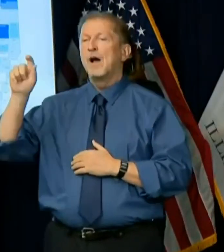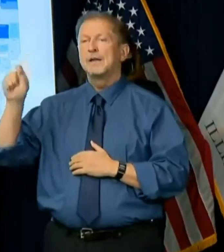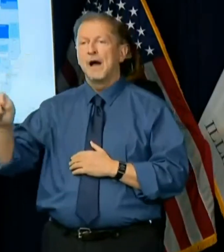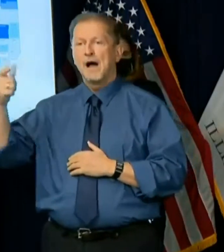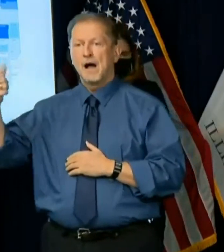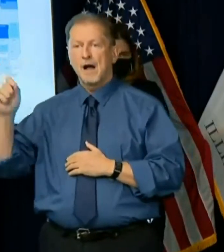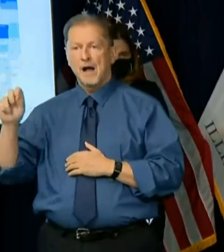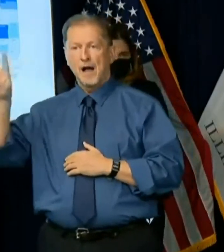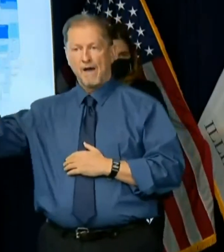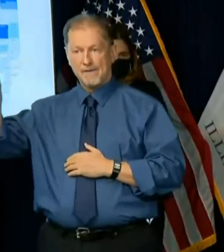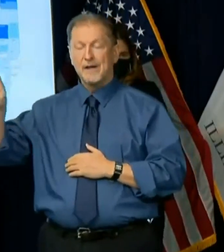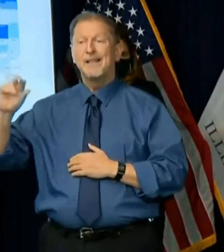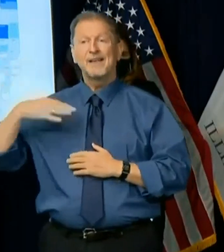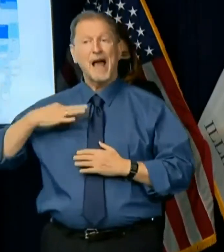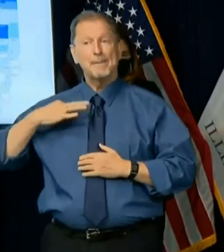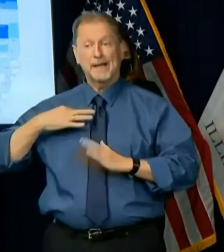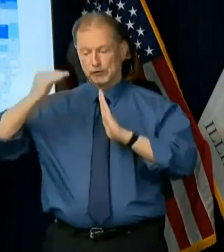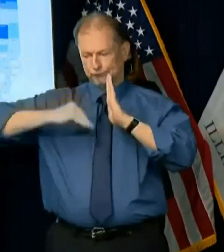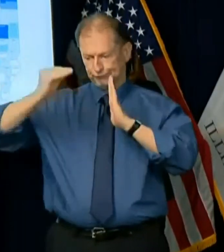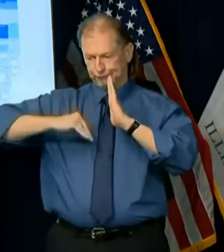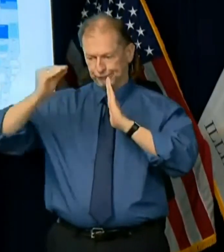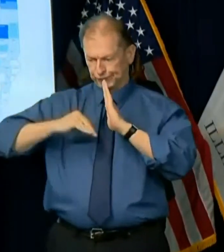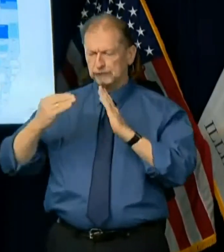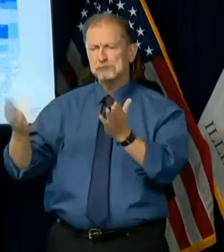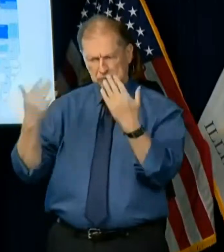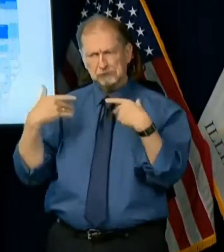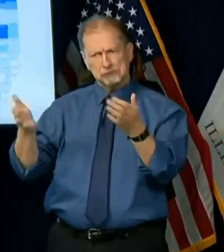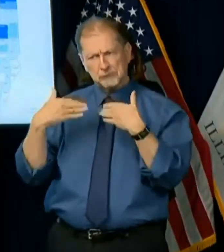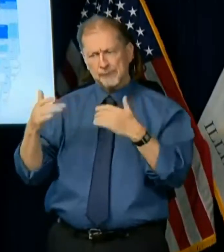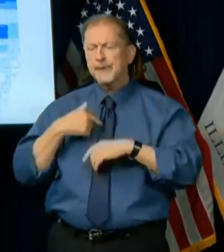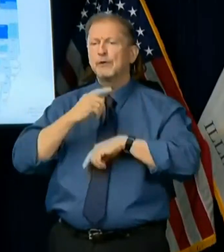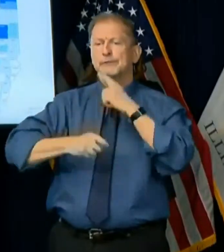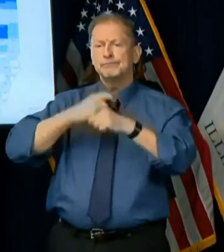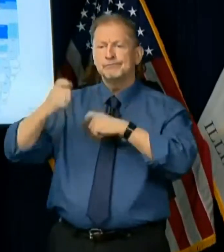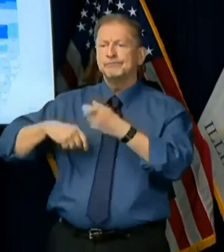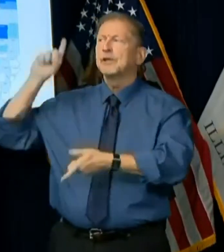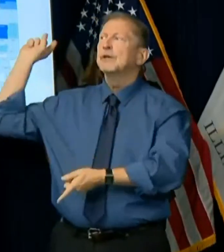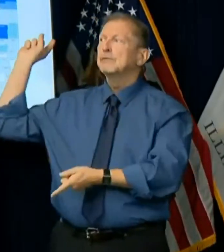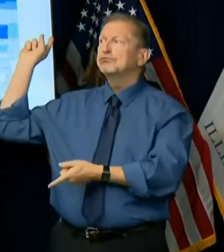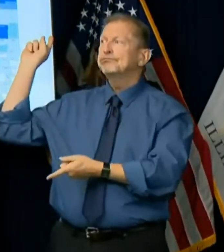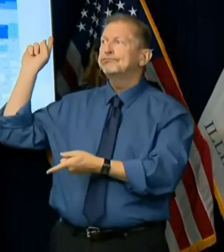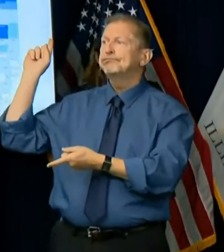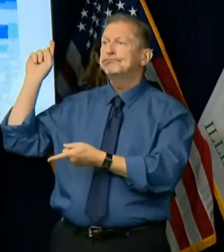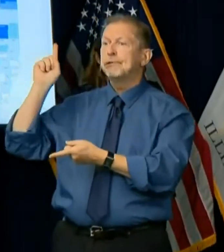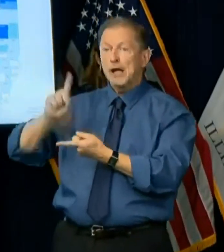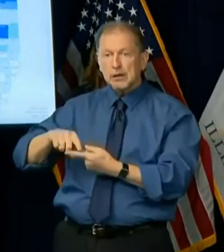dceo.illinois.gov. Applications will be accepted on a rolling basis until the funds are exhausted.